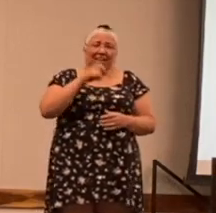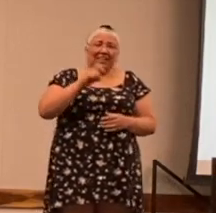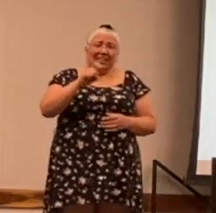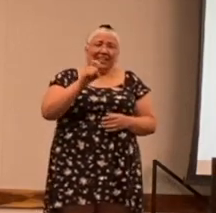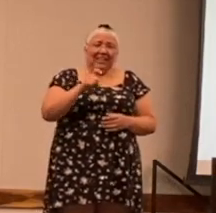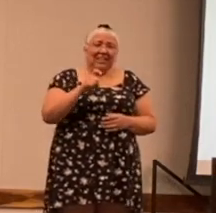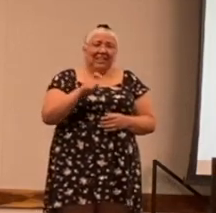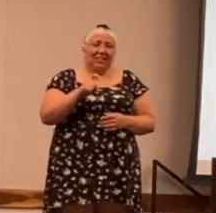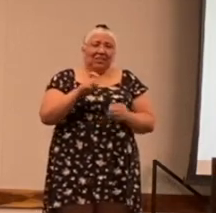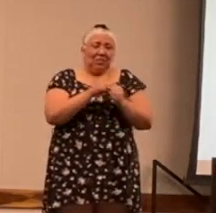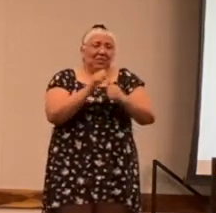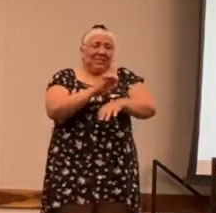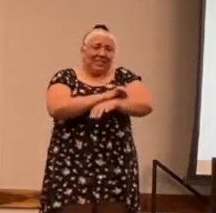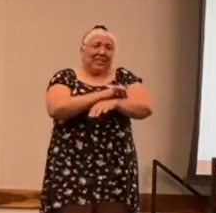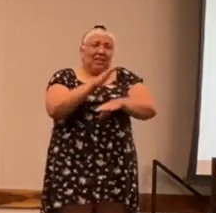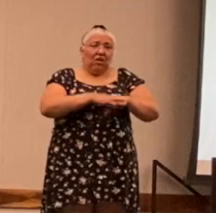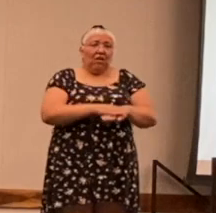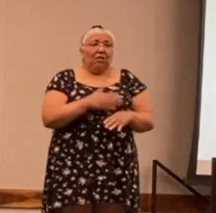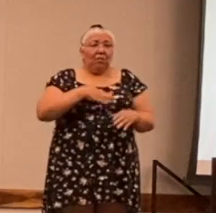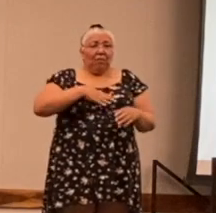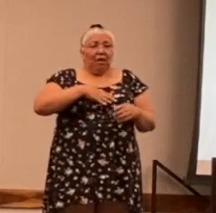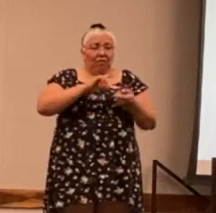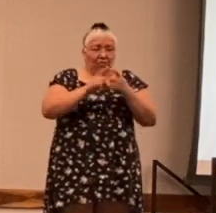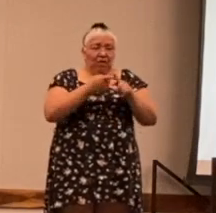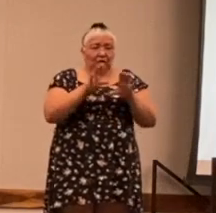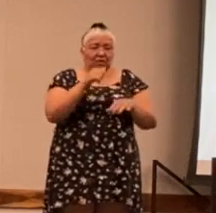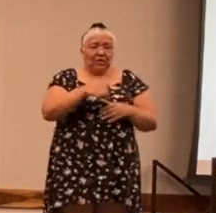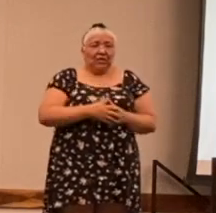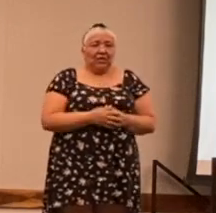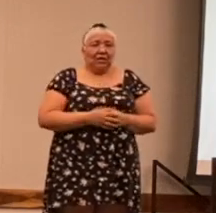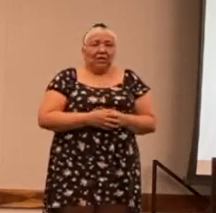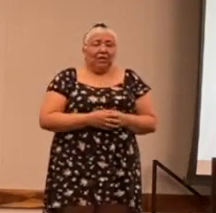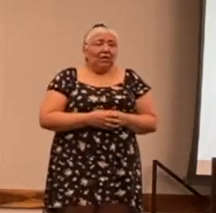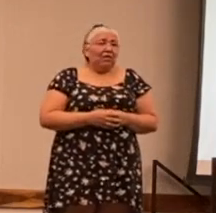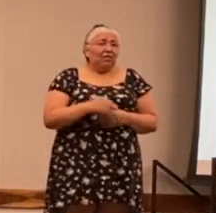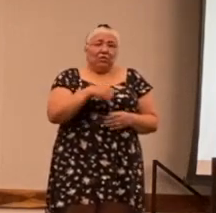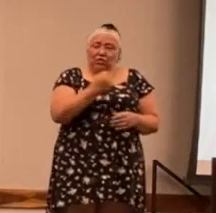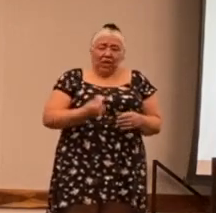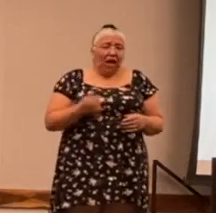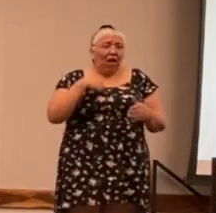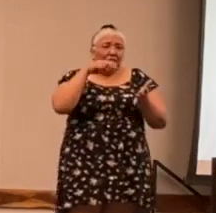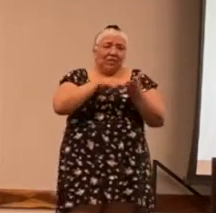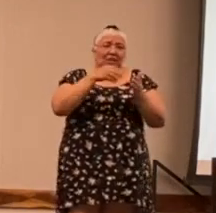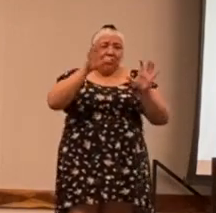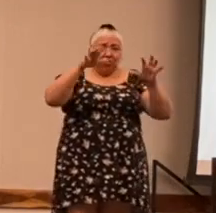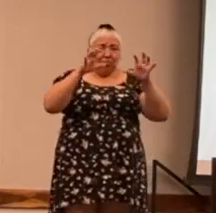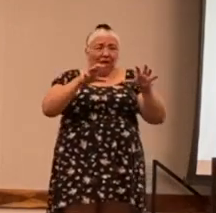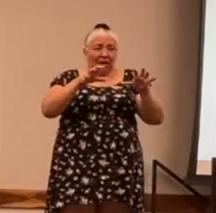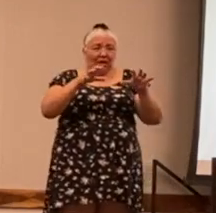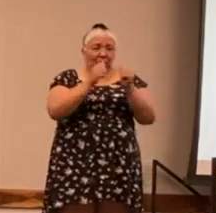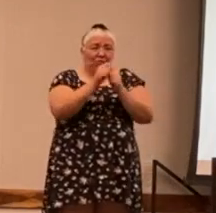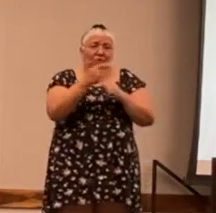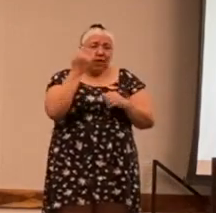skin on. My buddy Dusty says, man, Jay, I'll stand in the rain with you if I have to.